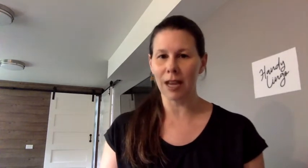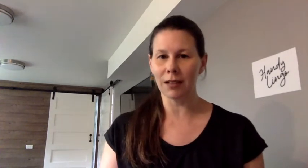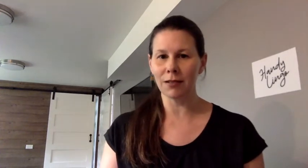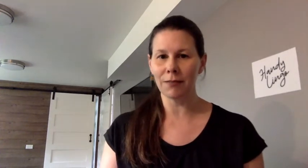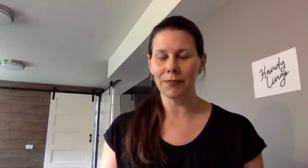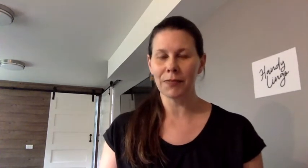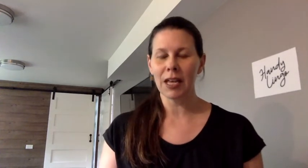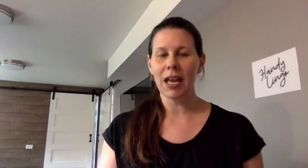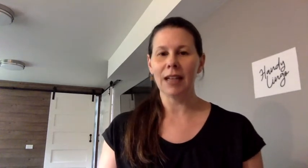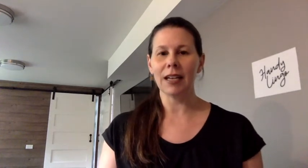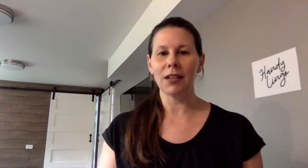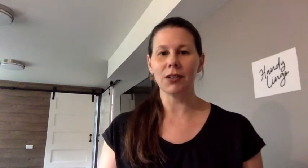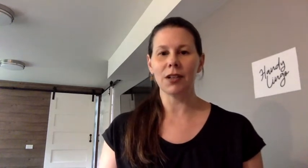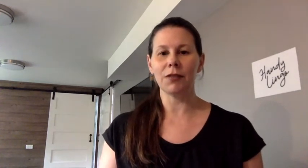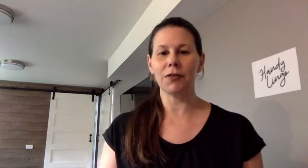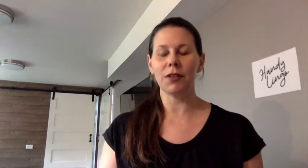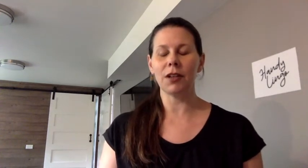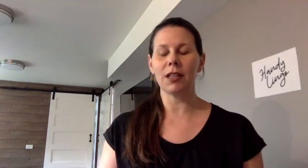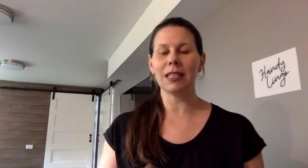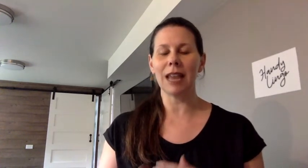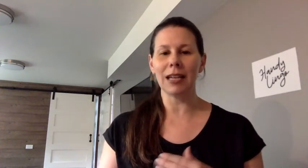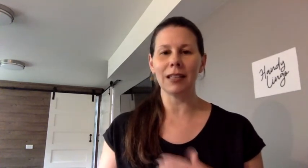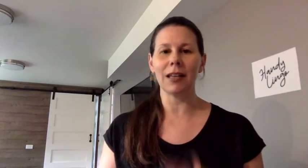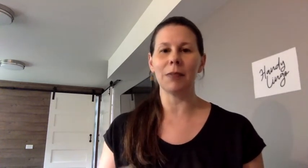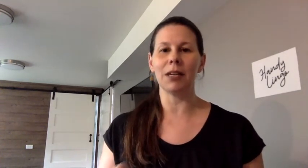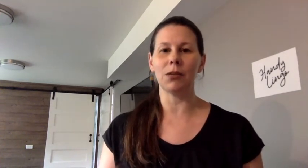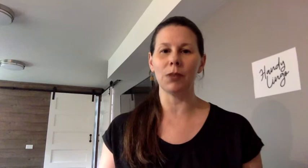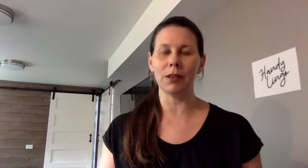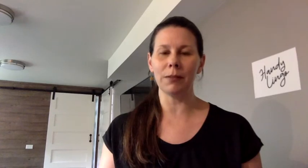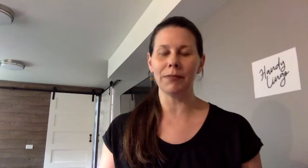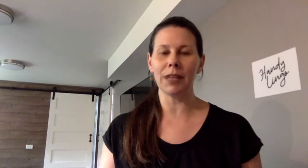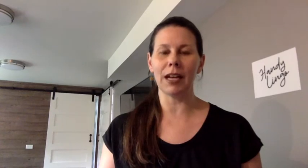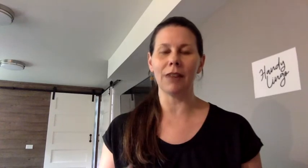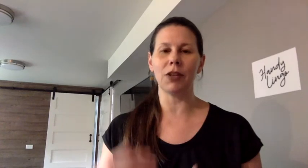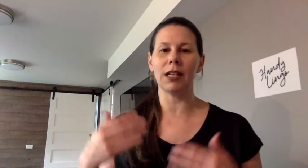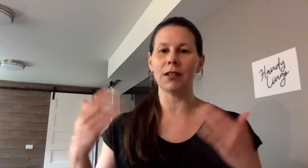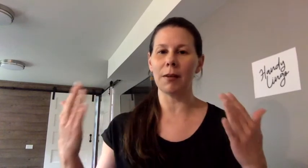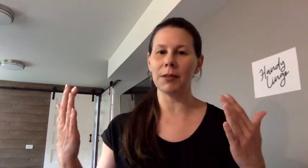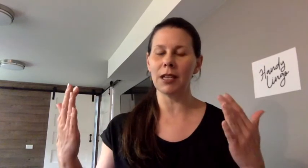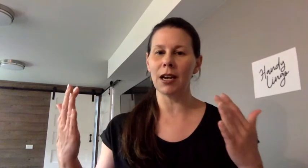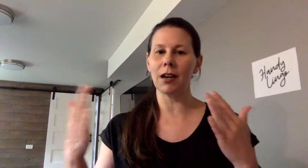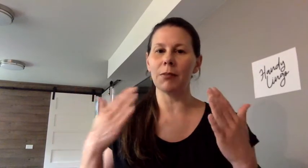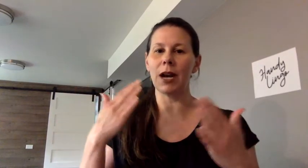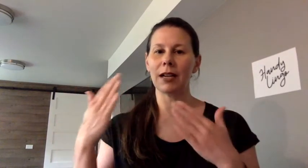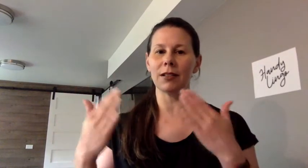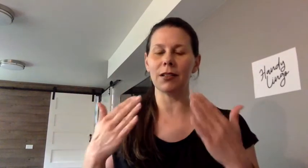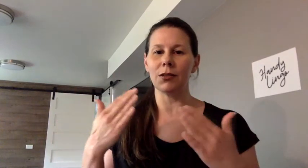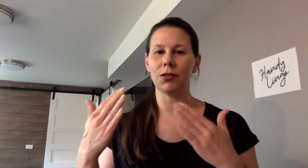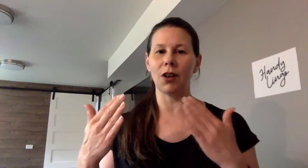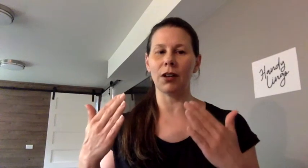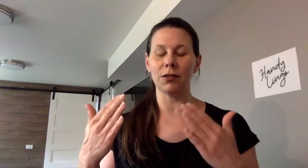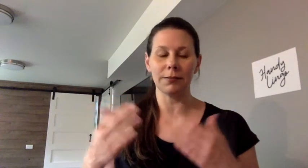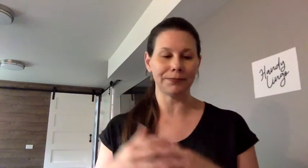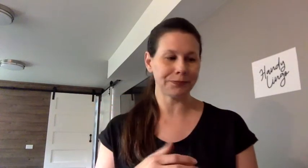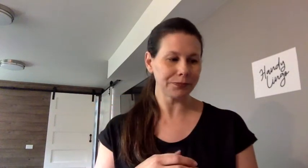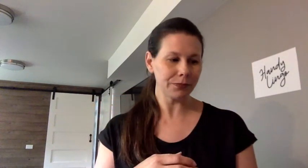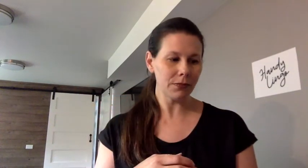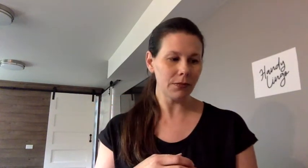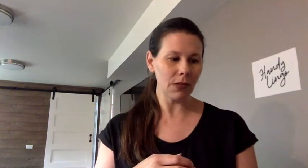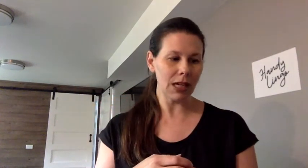signs and get yourself signing them in a rhythm and have your hands up in the air and practicing those songs. It